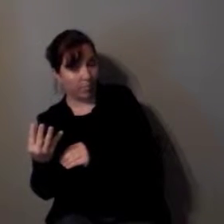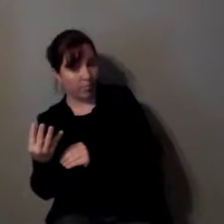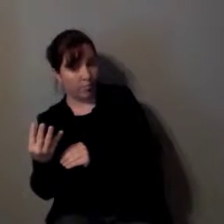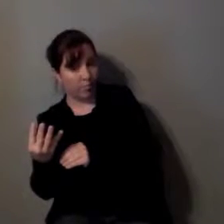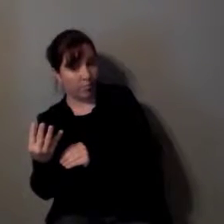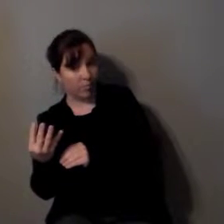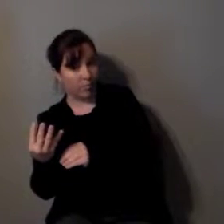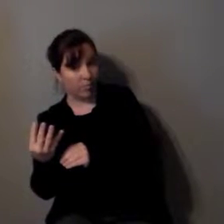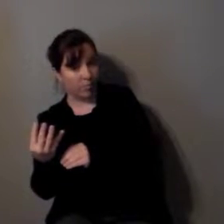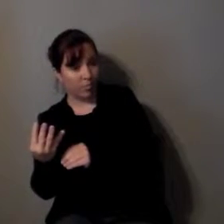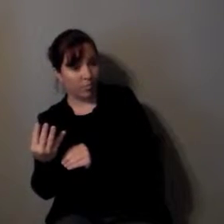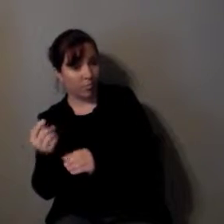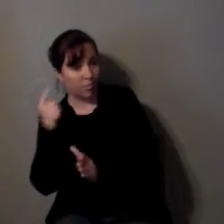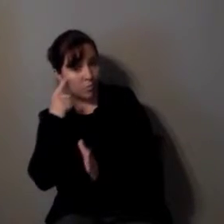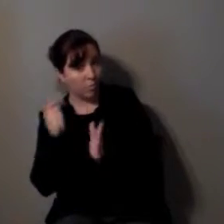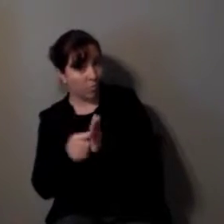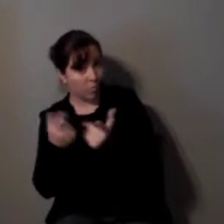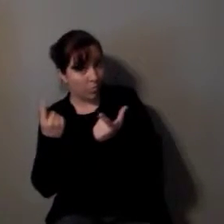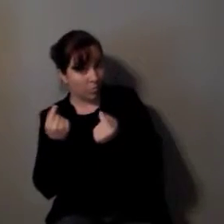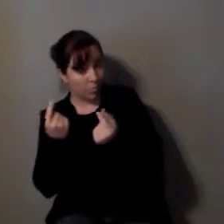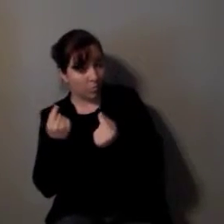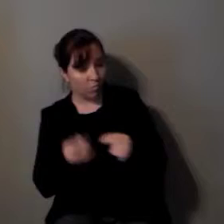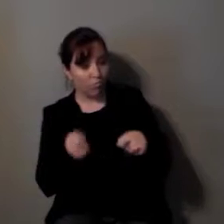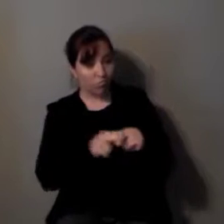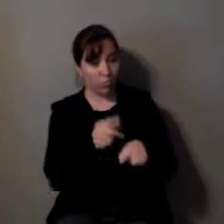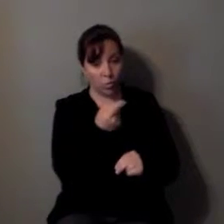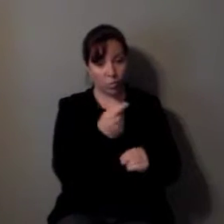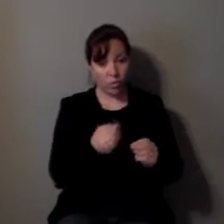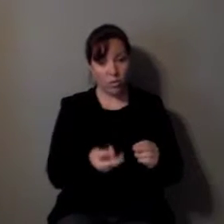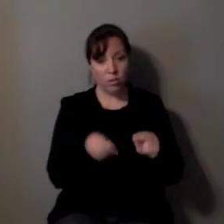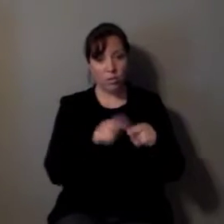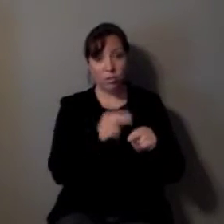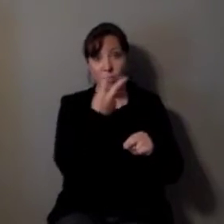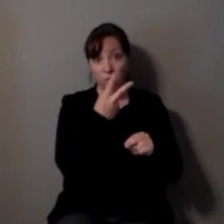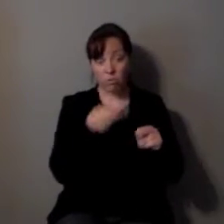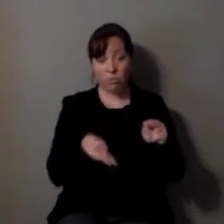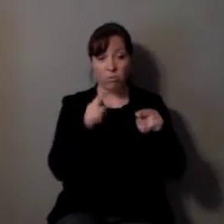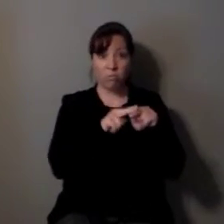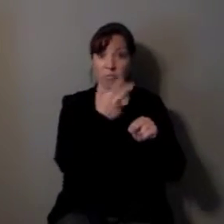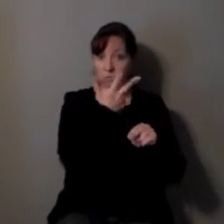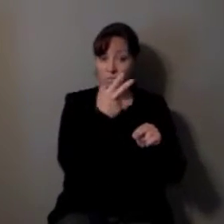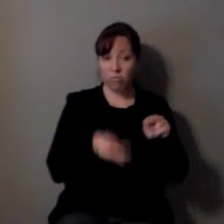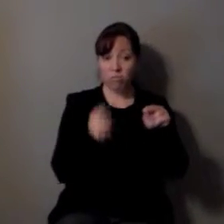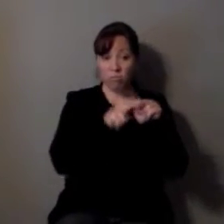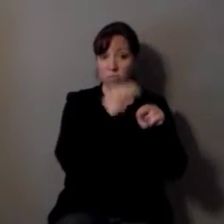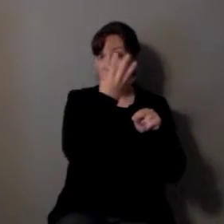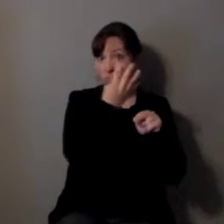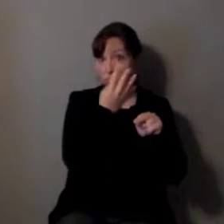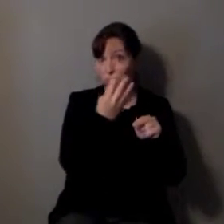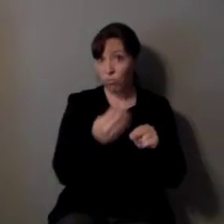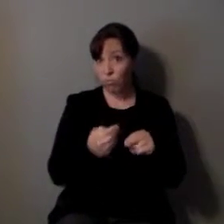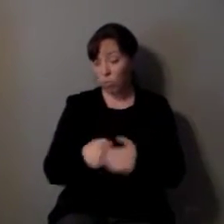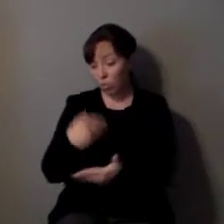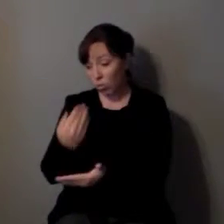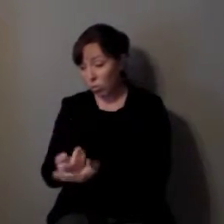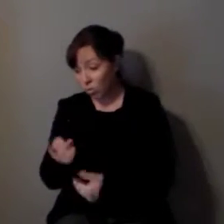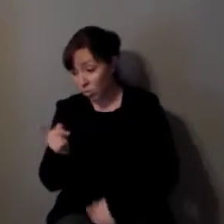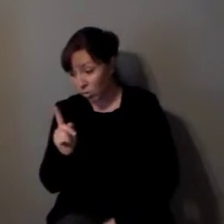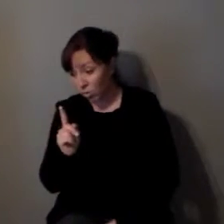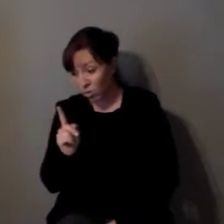Notice all we did was just increase it by 1, by 2, by 3, by 4, and then we ended up at 7. And that was our answer. We could do a couple of different ones.